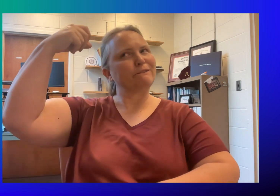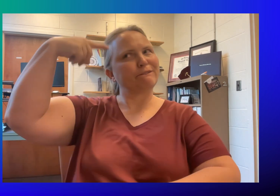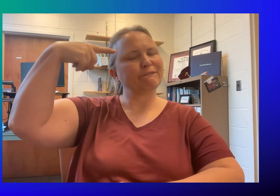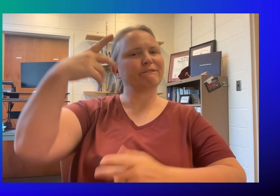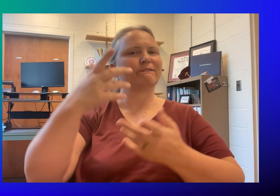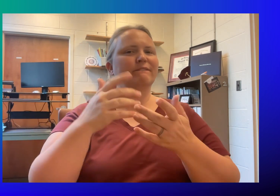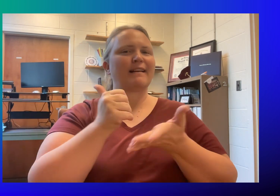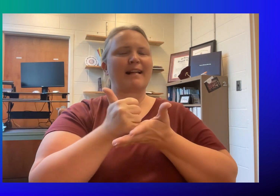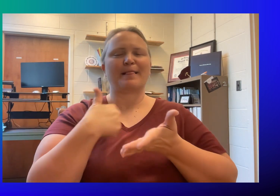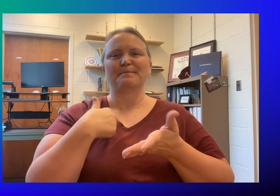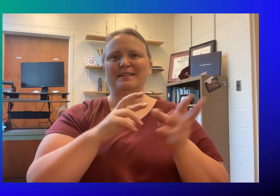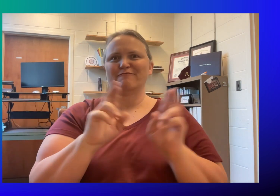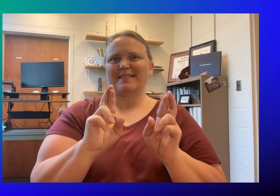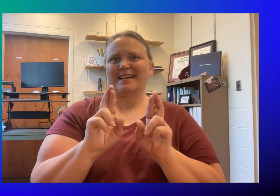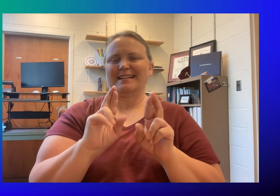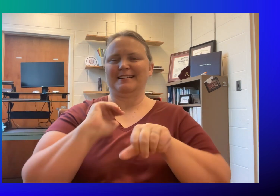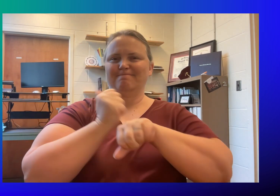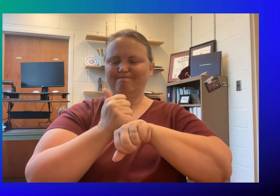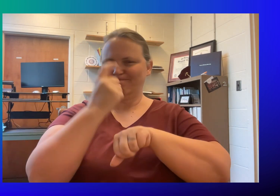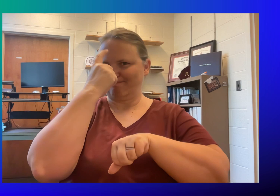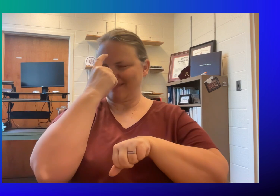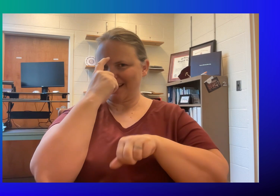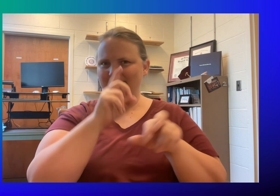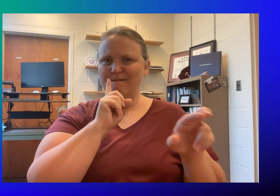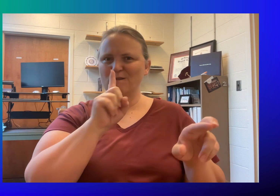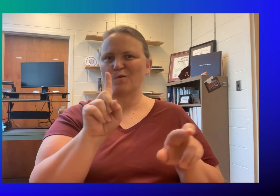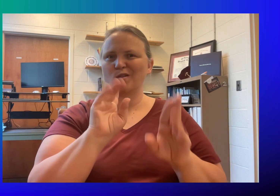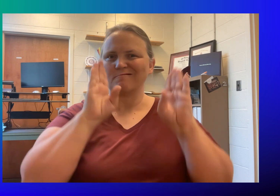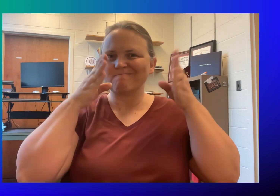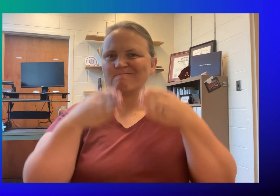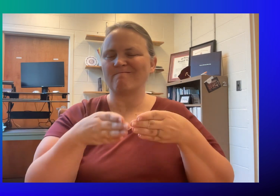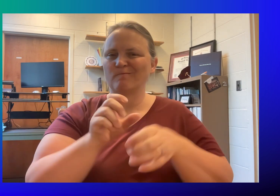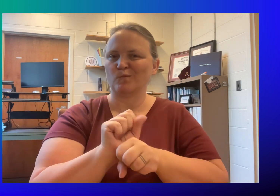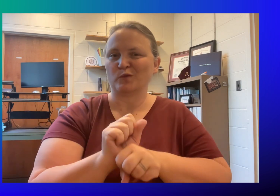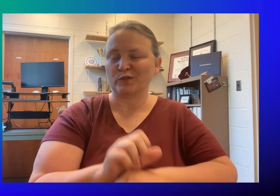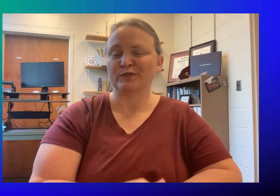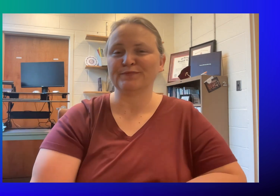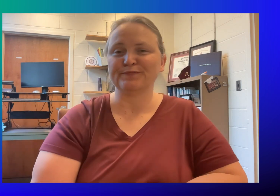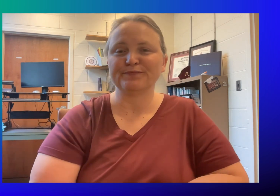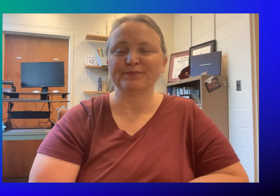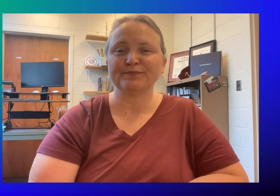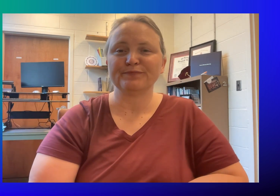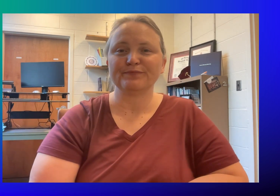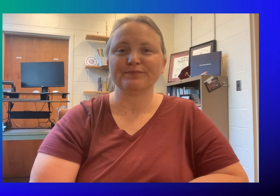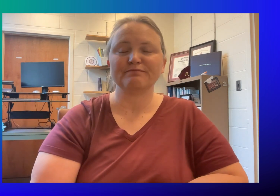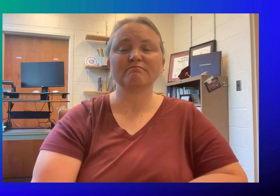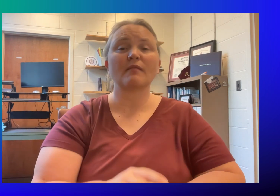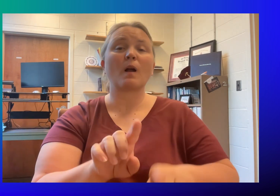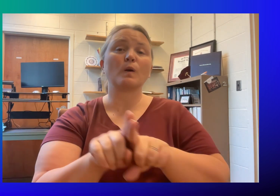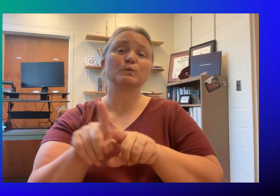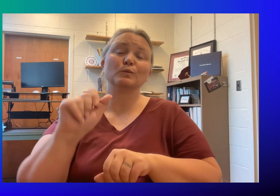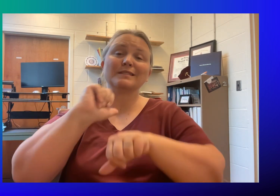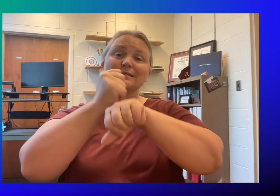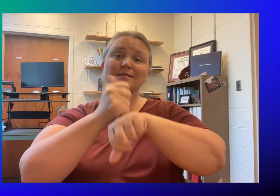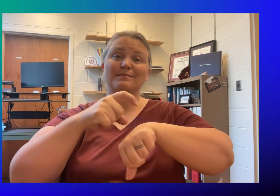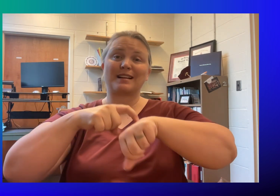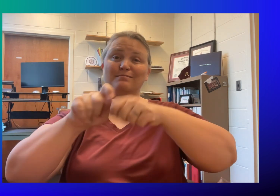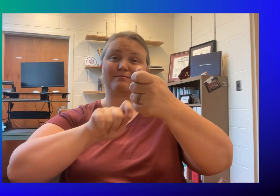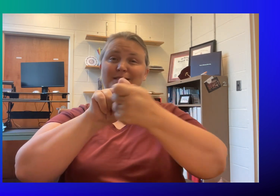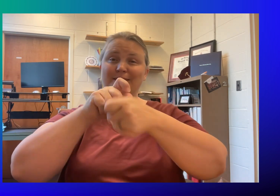one tiny routine and ritual that helps get me into that mind space for doing work. Having established times that you're going